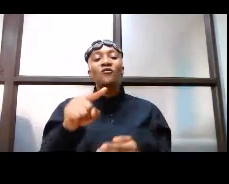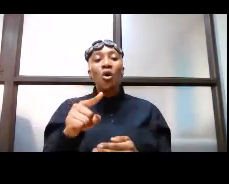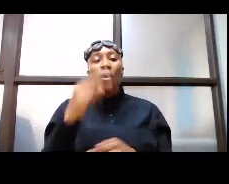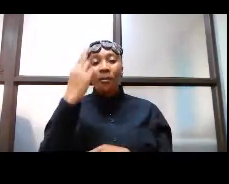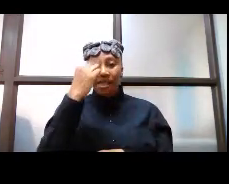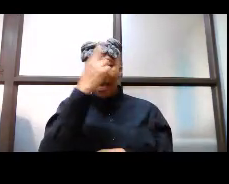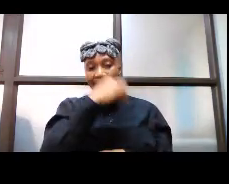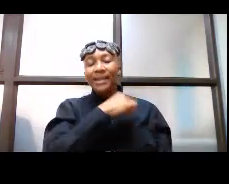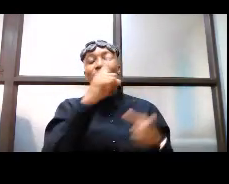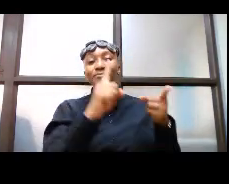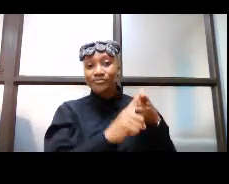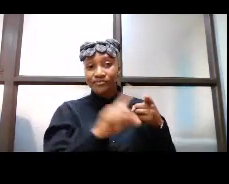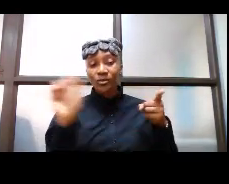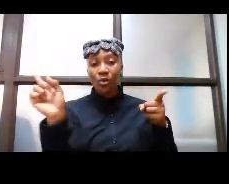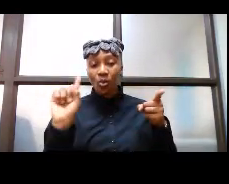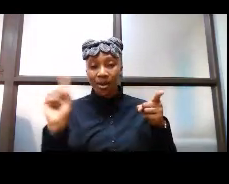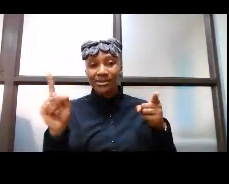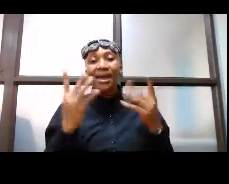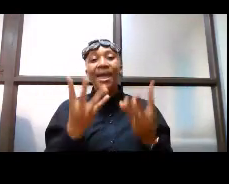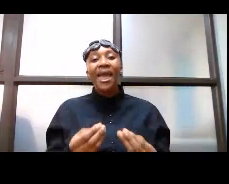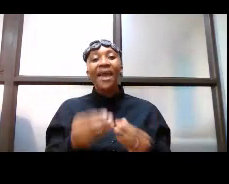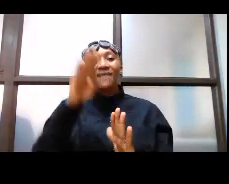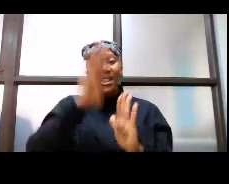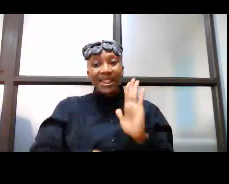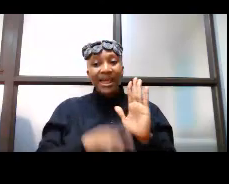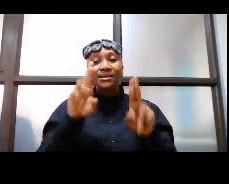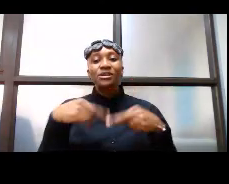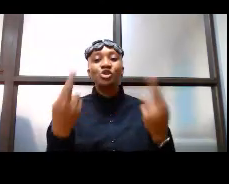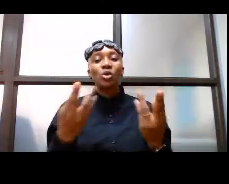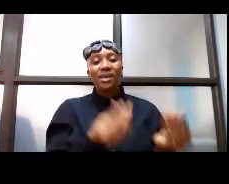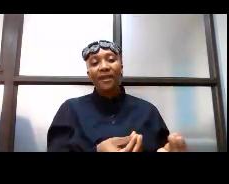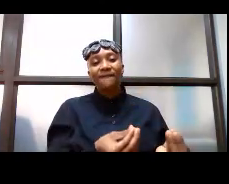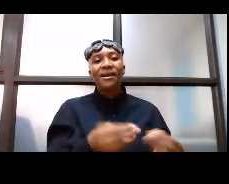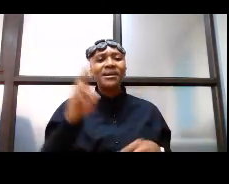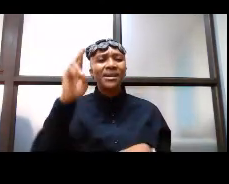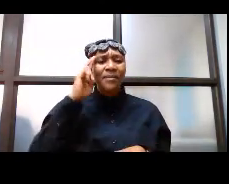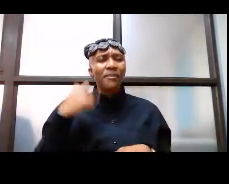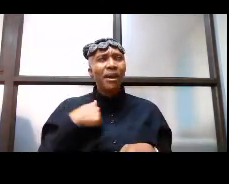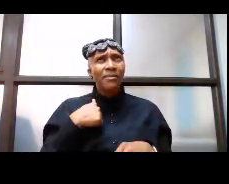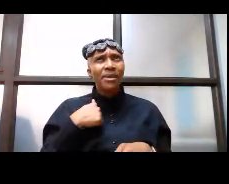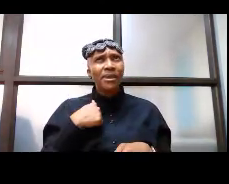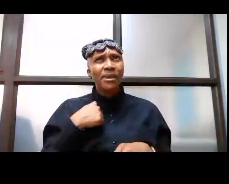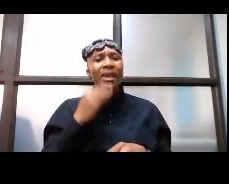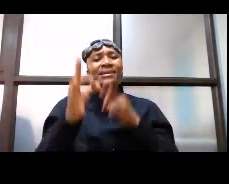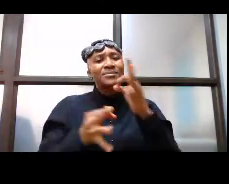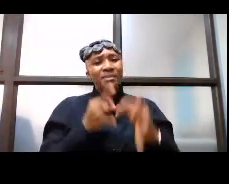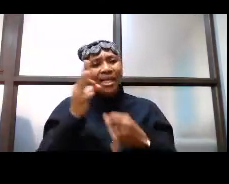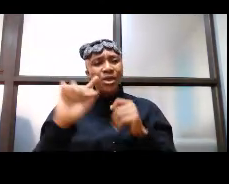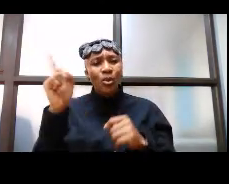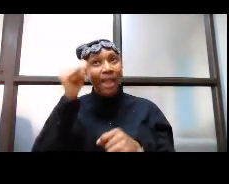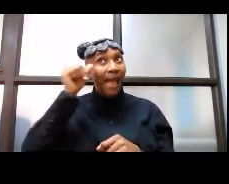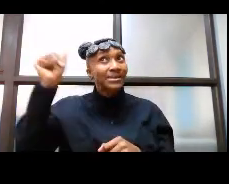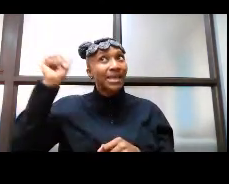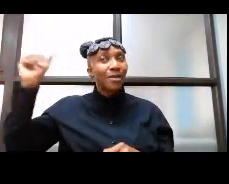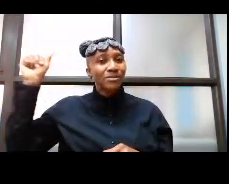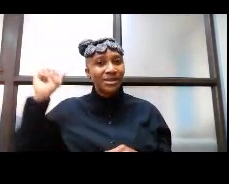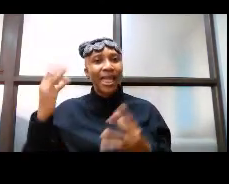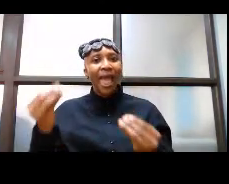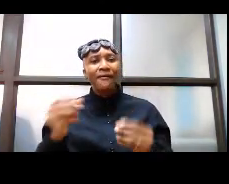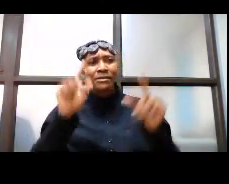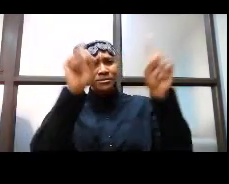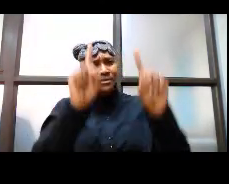A, there is a lack of resources. Remember earlier on I said there was assumption that special schools are